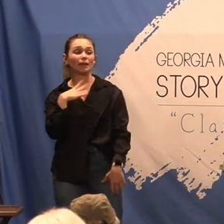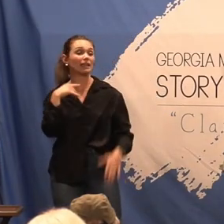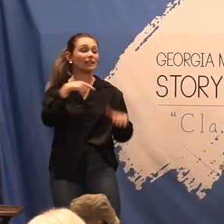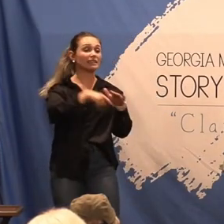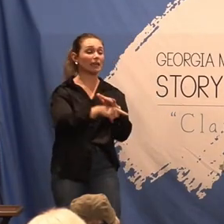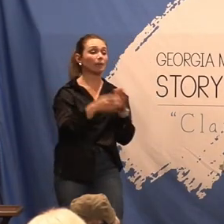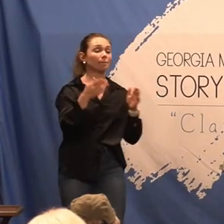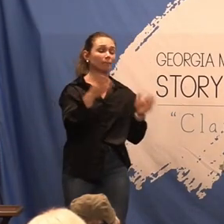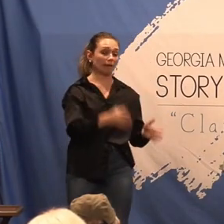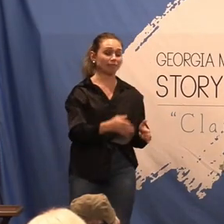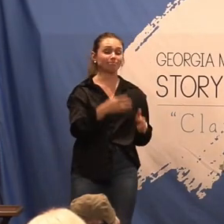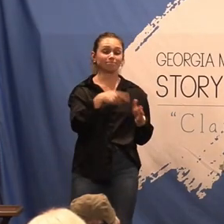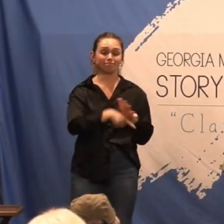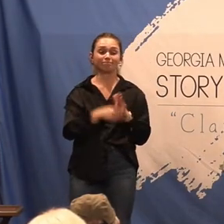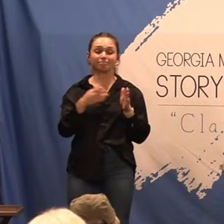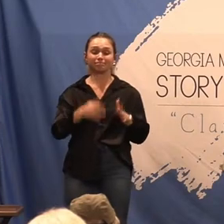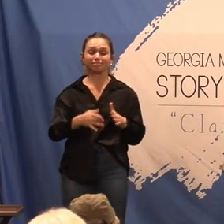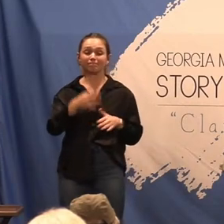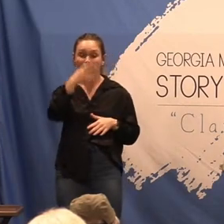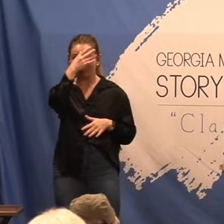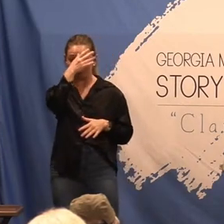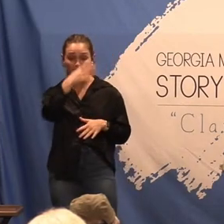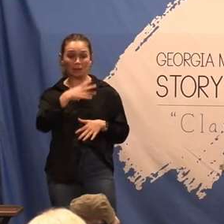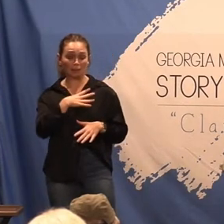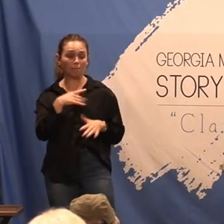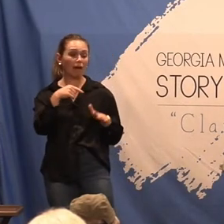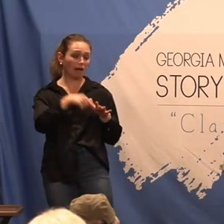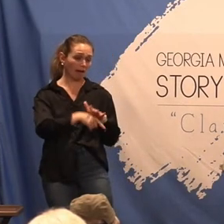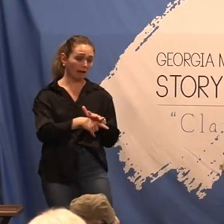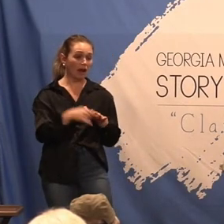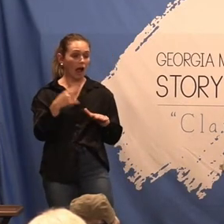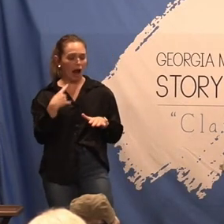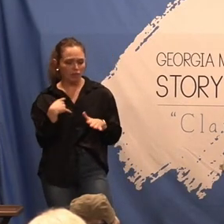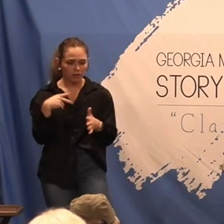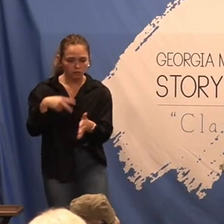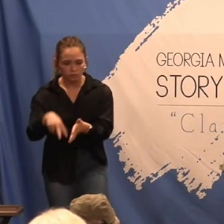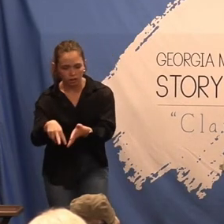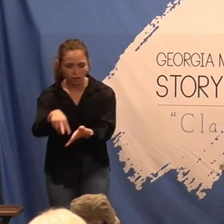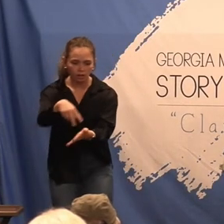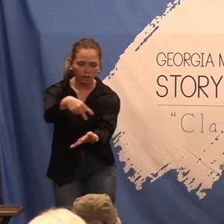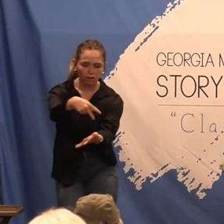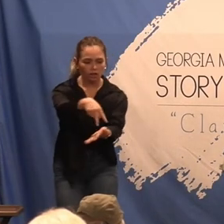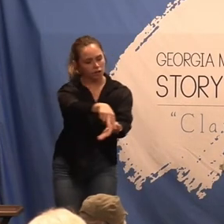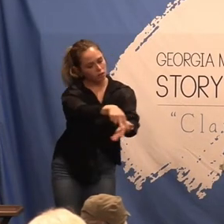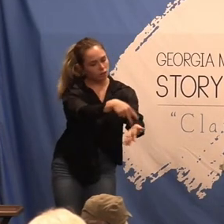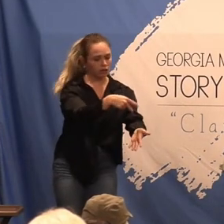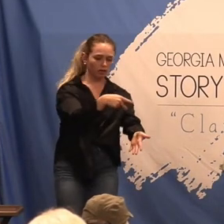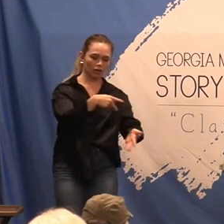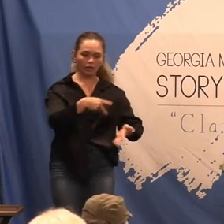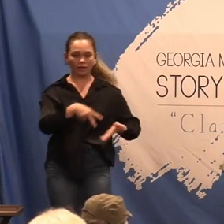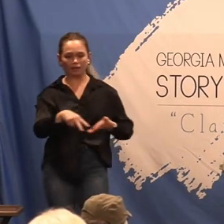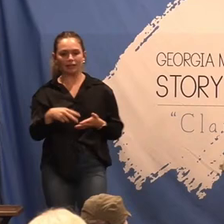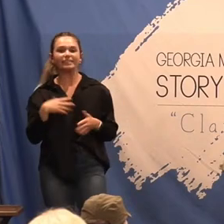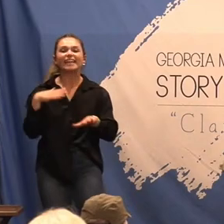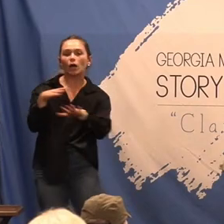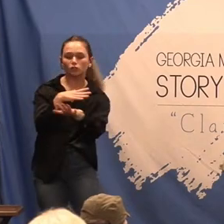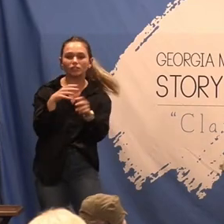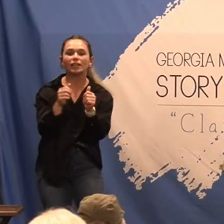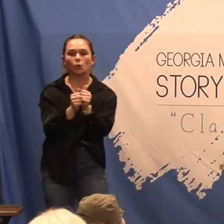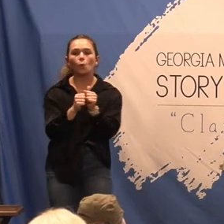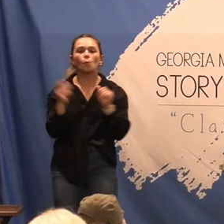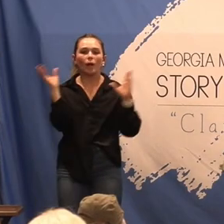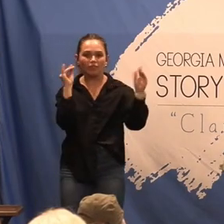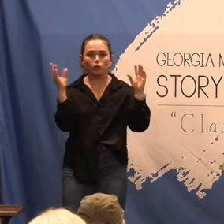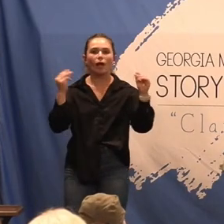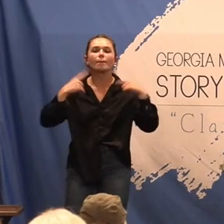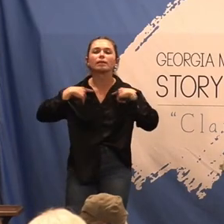Bradyman, Killiman, Madam Killiman, Bradyman, Killiman, as they danced in capers around the spring. Now, a thing with the crabs, despite